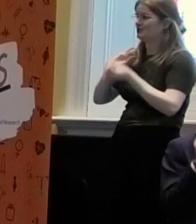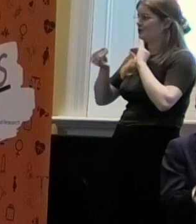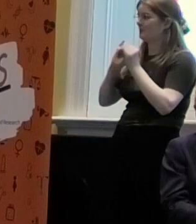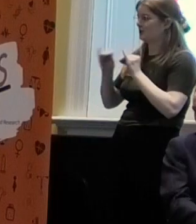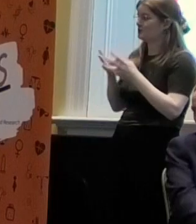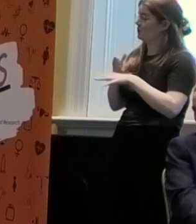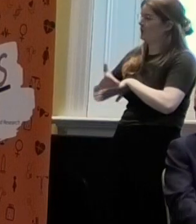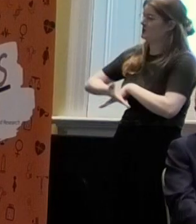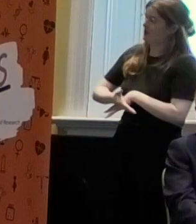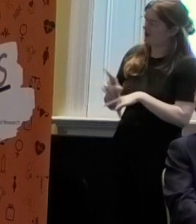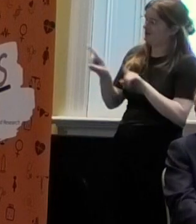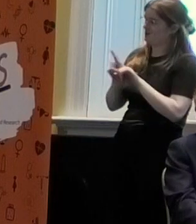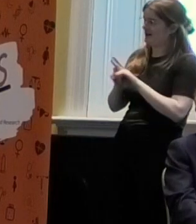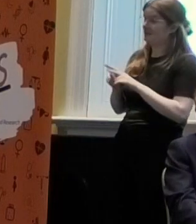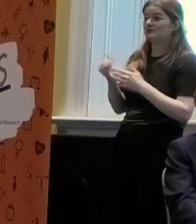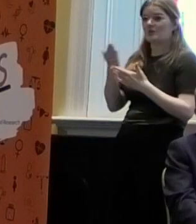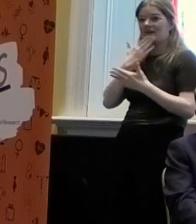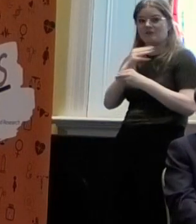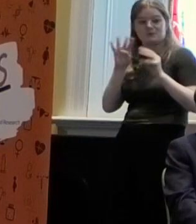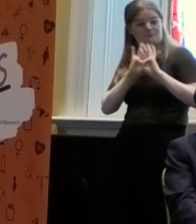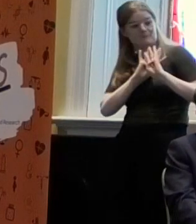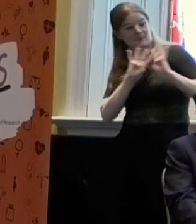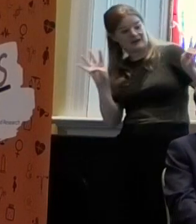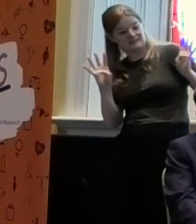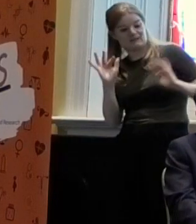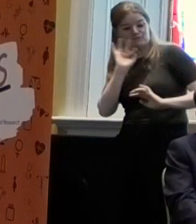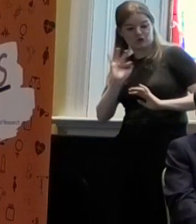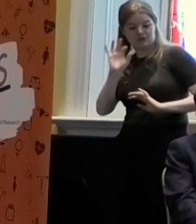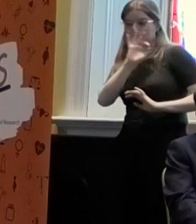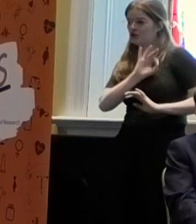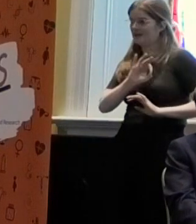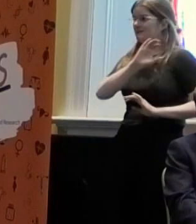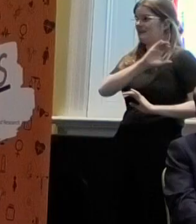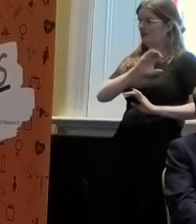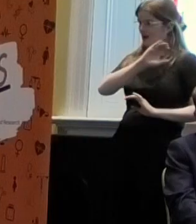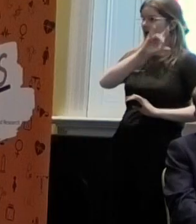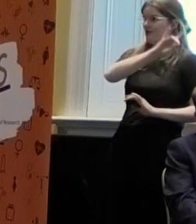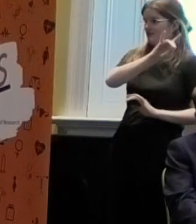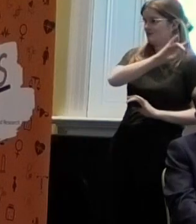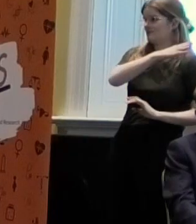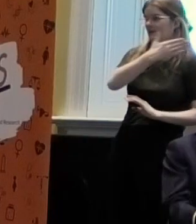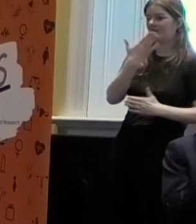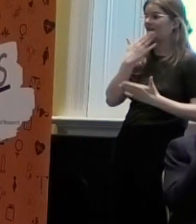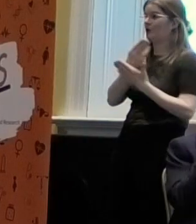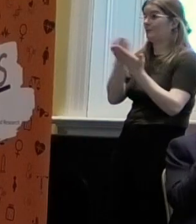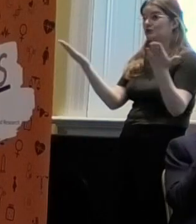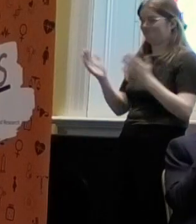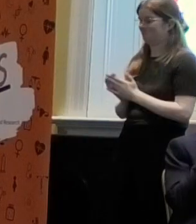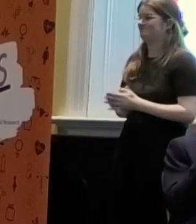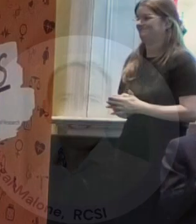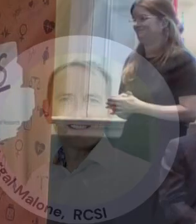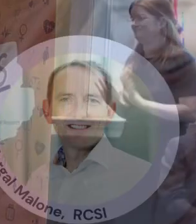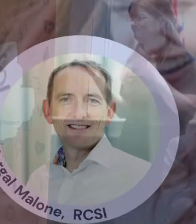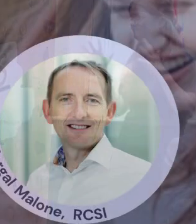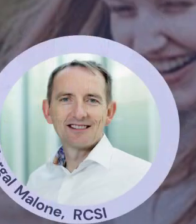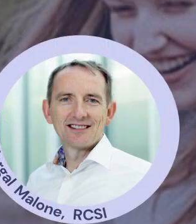interpreters who've been working so hard. Thank you to our panelists, to Fergal, to Jen, to Cliona and to Harriet. And thank you. Thank you all.